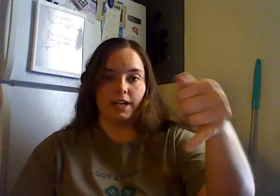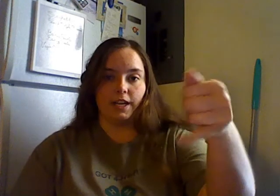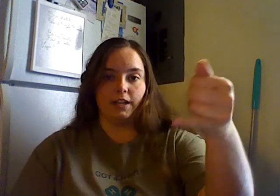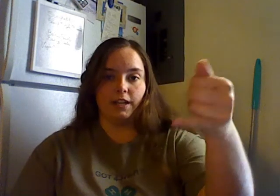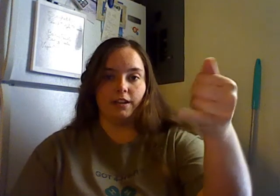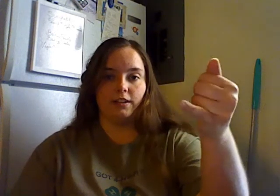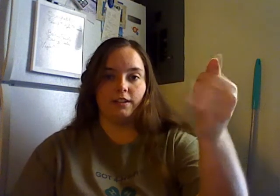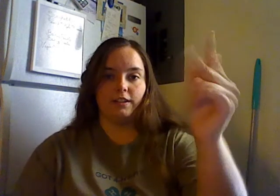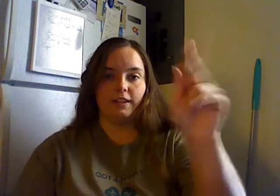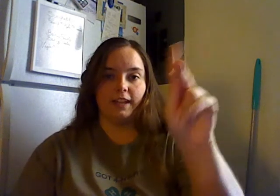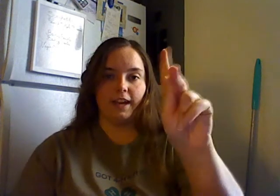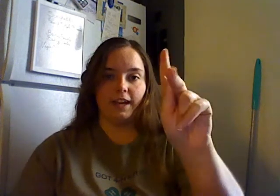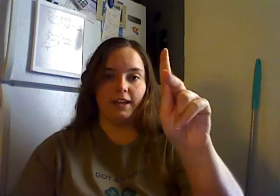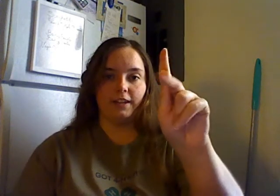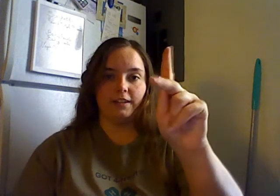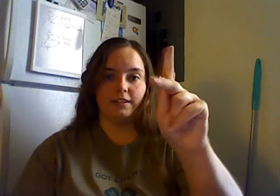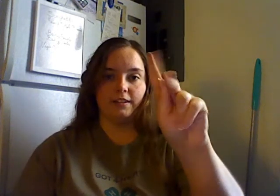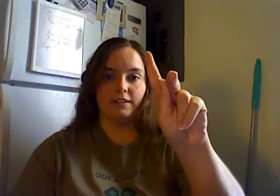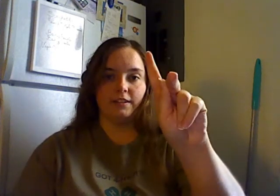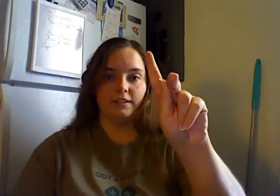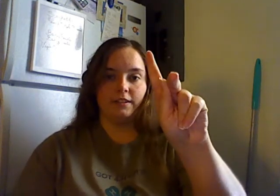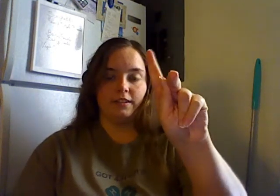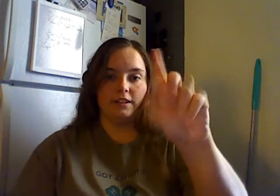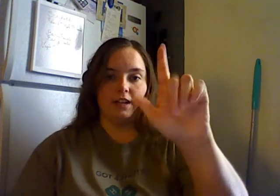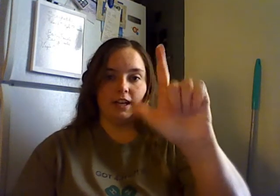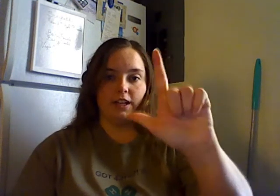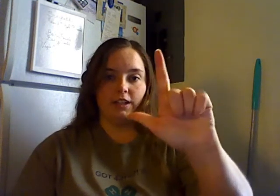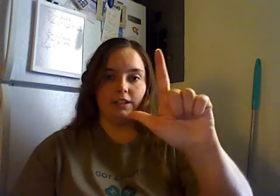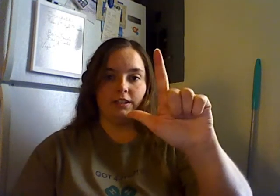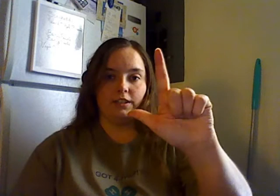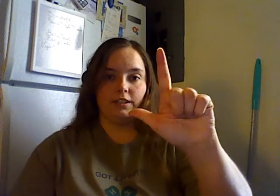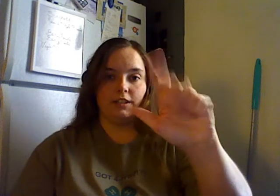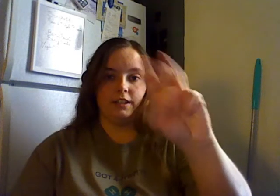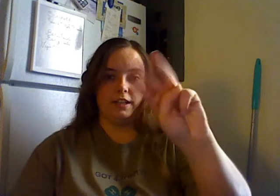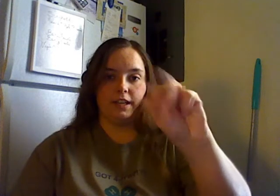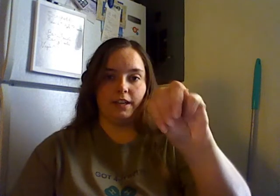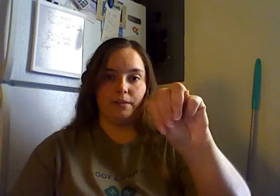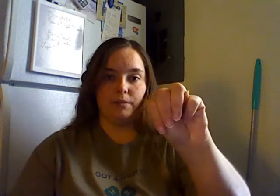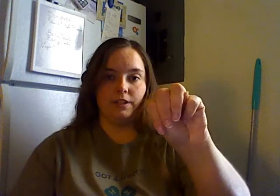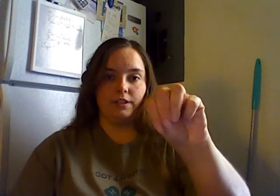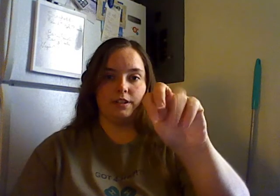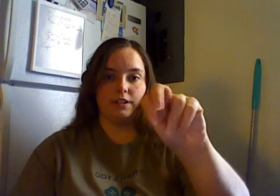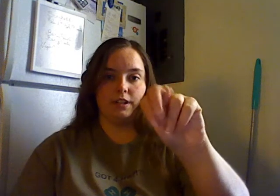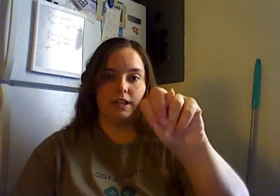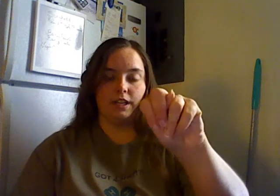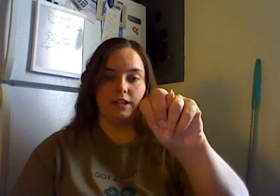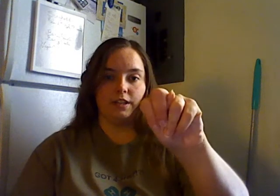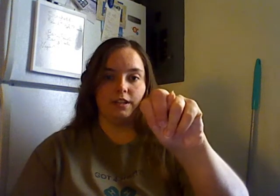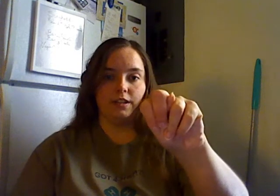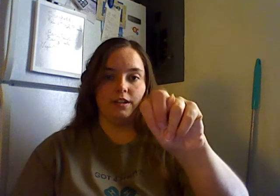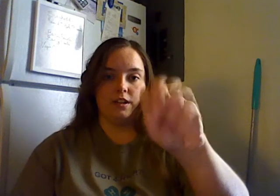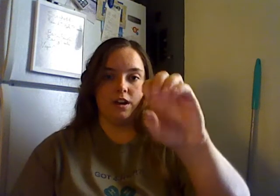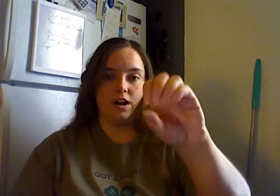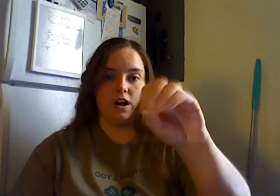J, K, L, M, N,